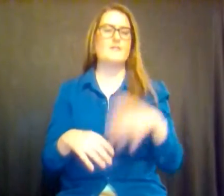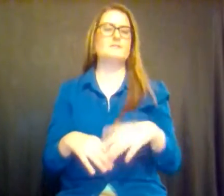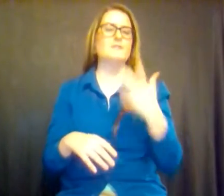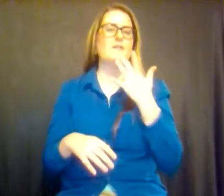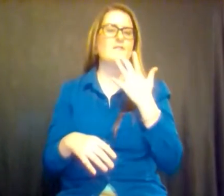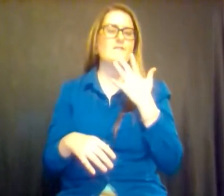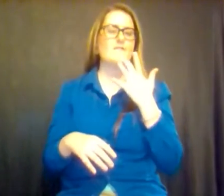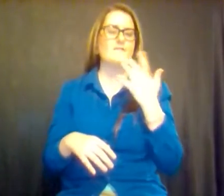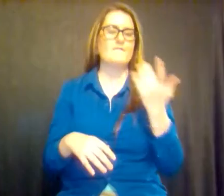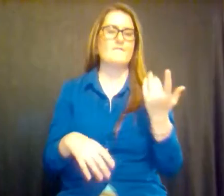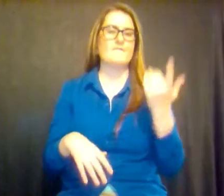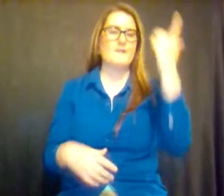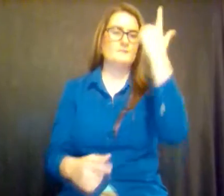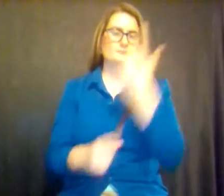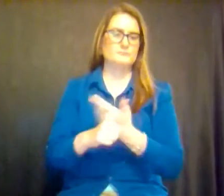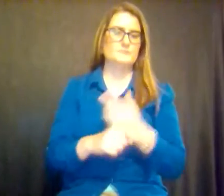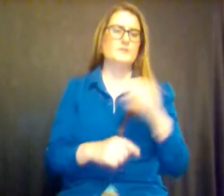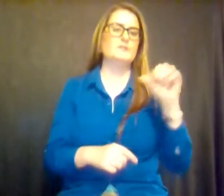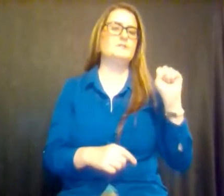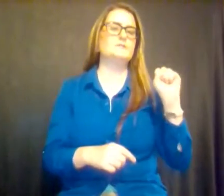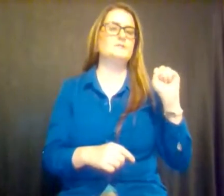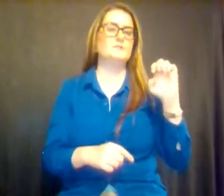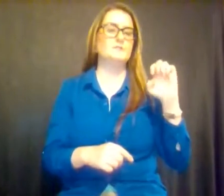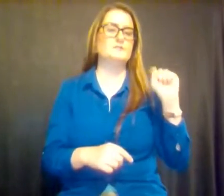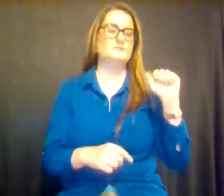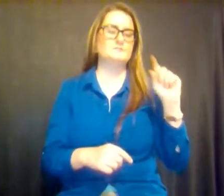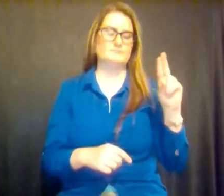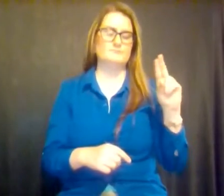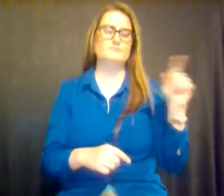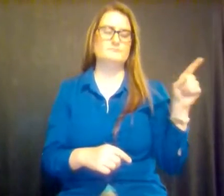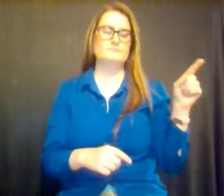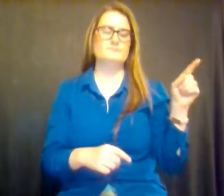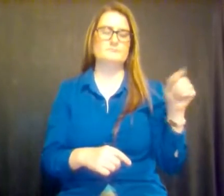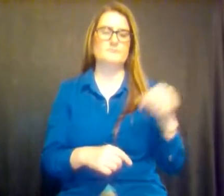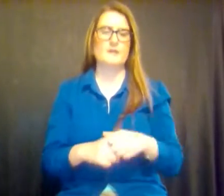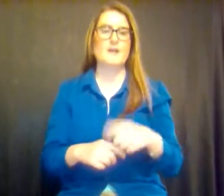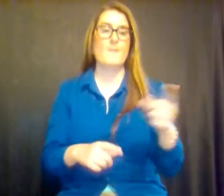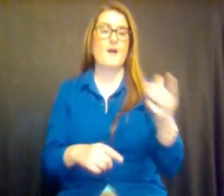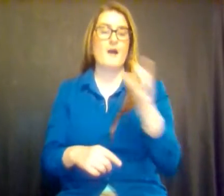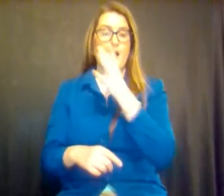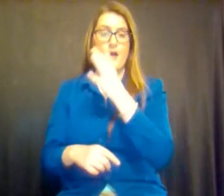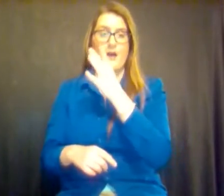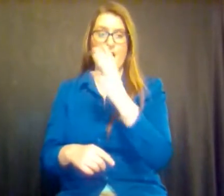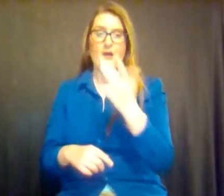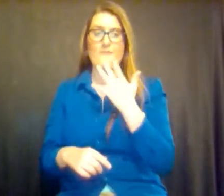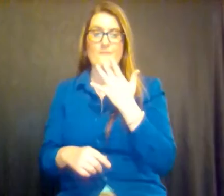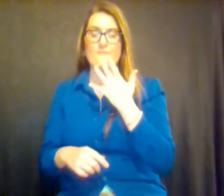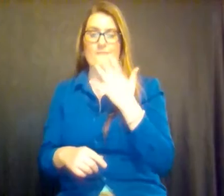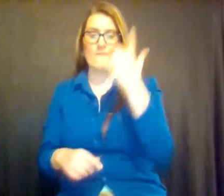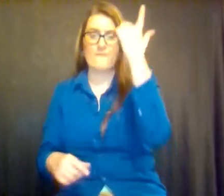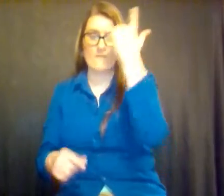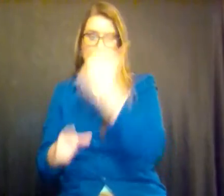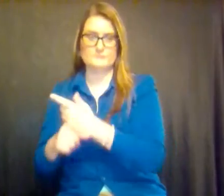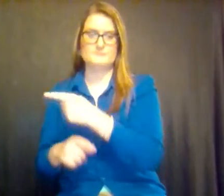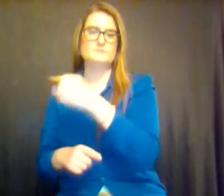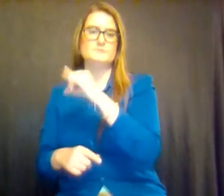son was Jacob, because he always stayed at home and kept her company. Everybody knew that when Isaac died, Esau would become head of the family and